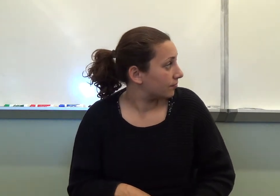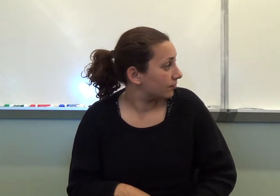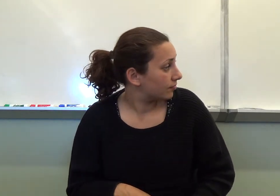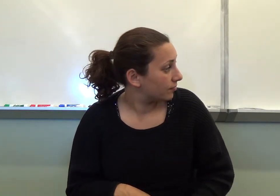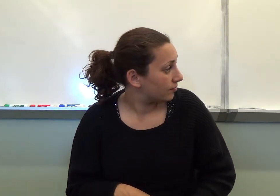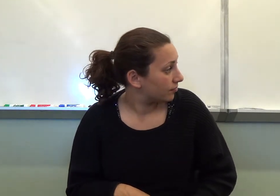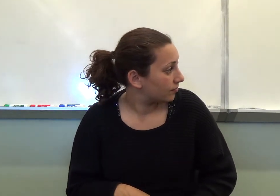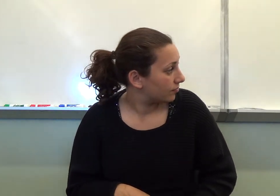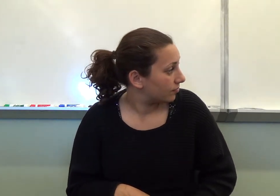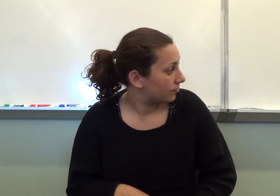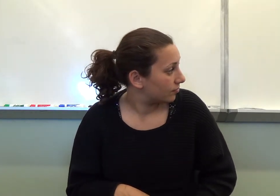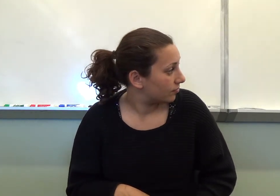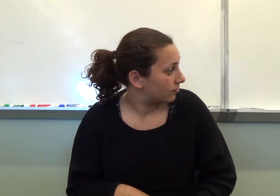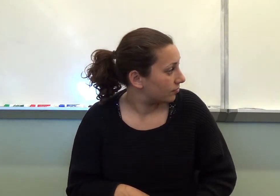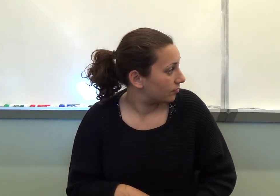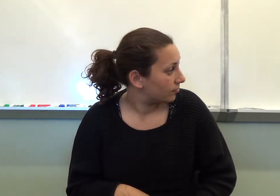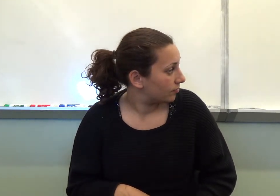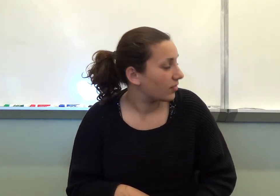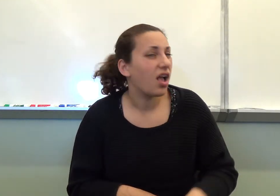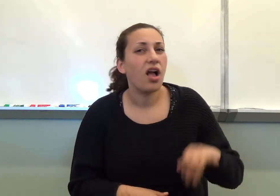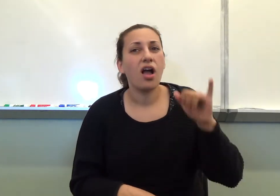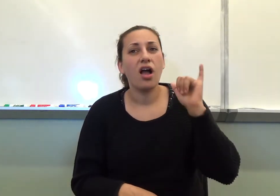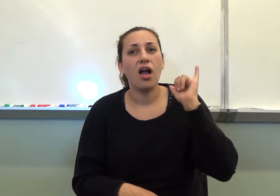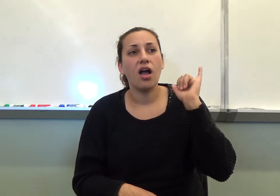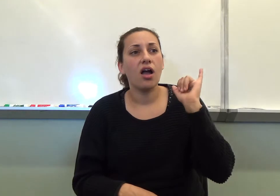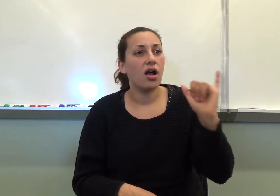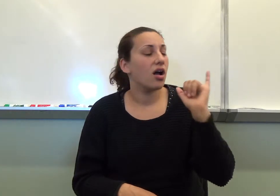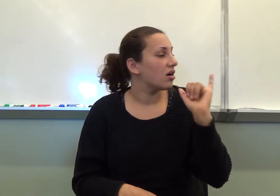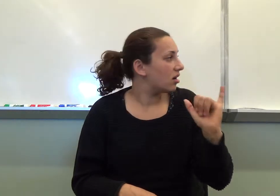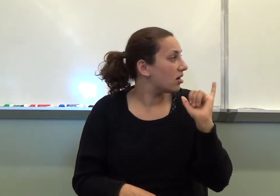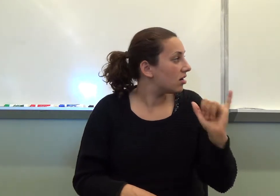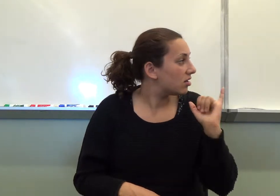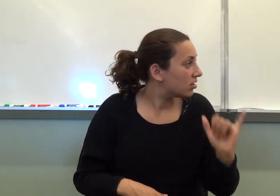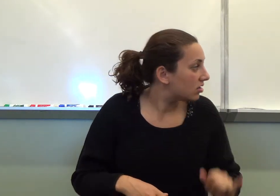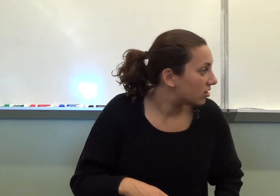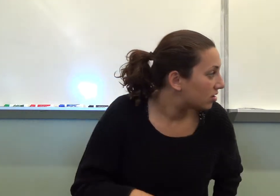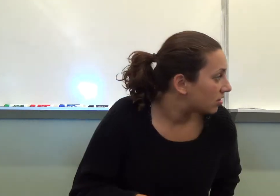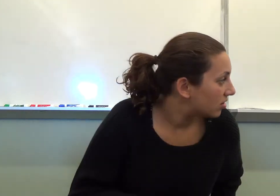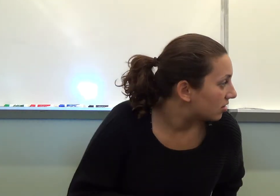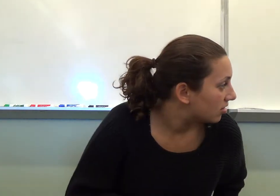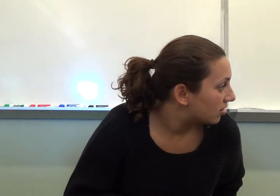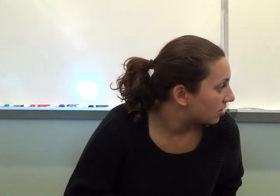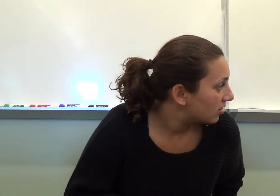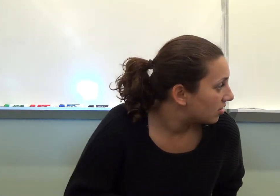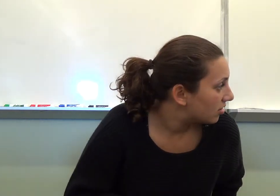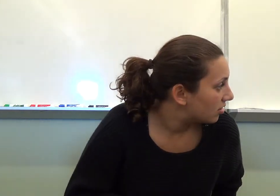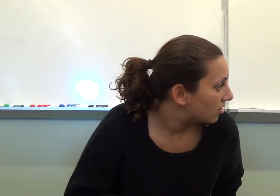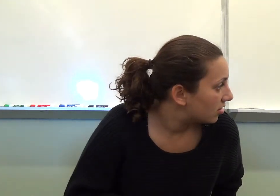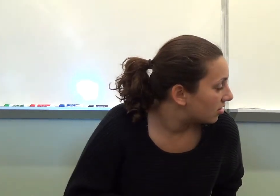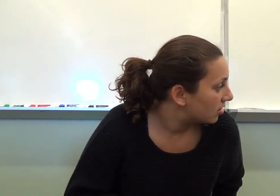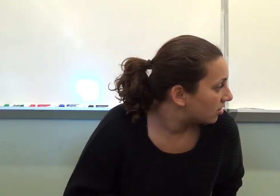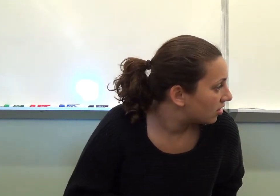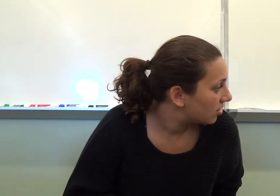the right. It's on top. What you do is push second and then push that. Oh,